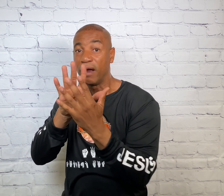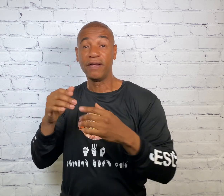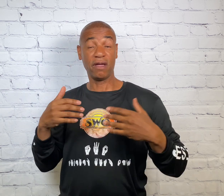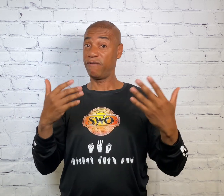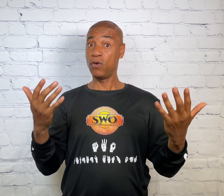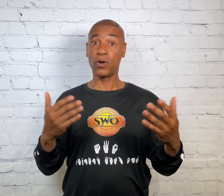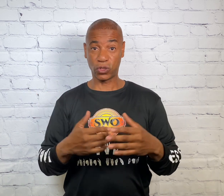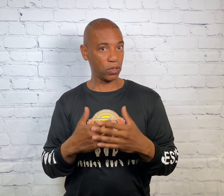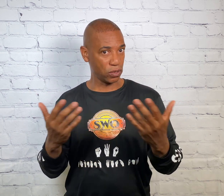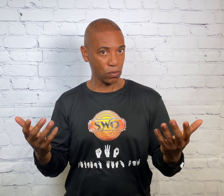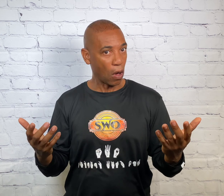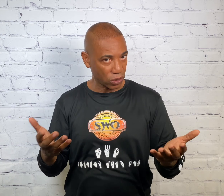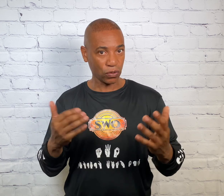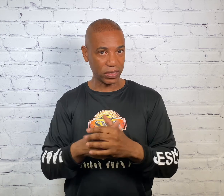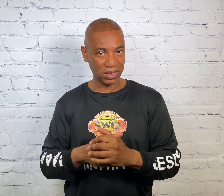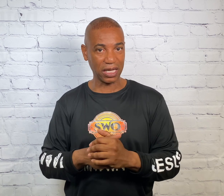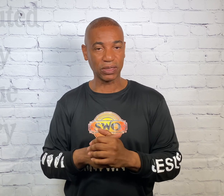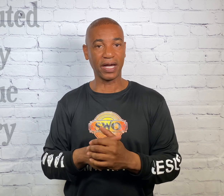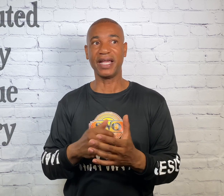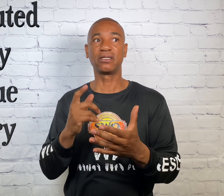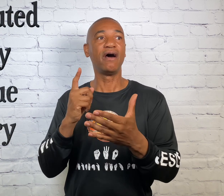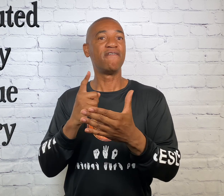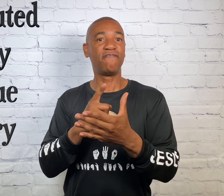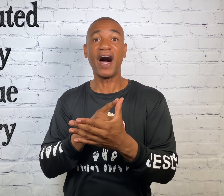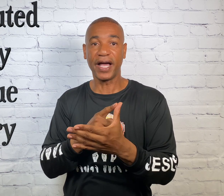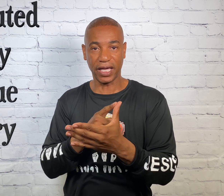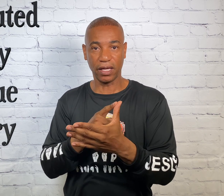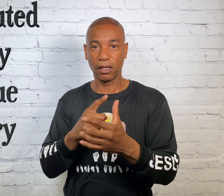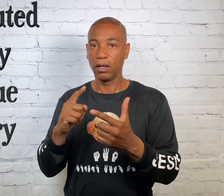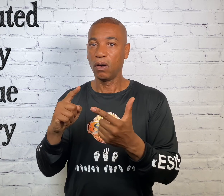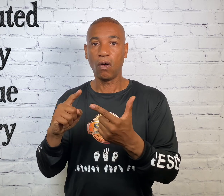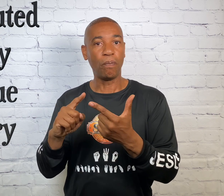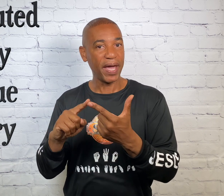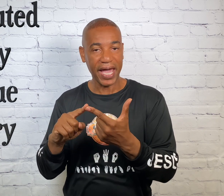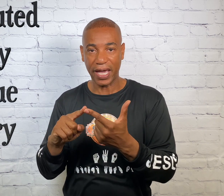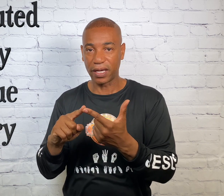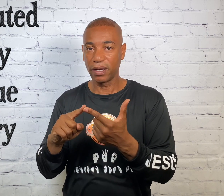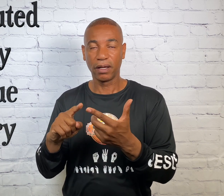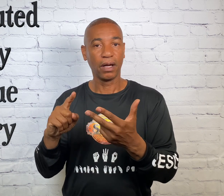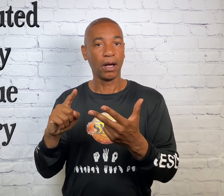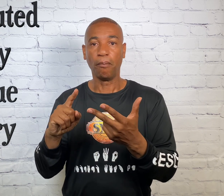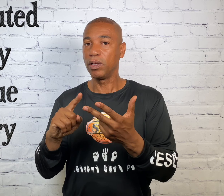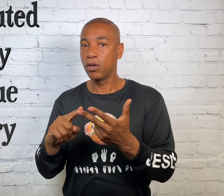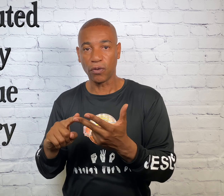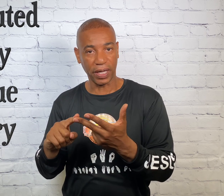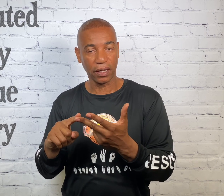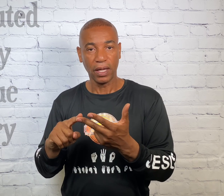And there are a few words you can do also with the same sign. That's foggy, opaque, blurry,